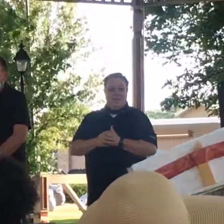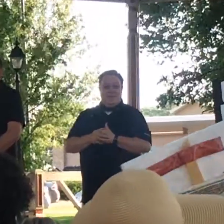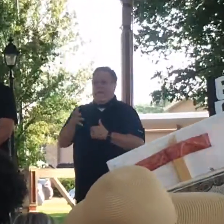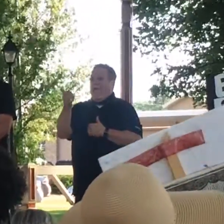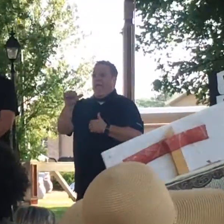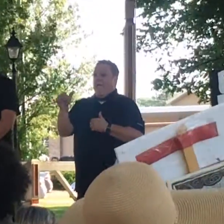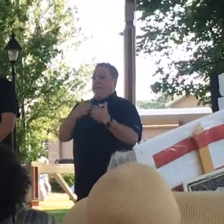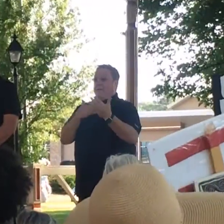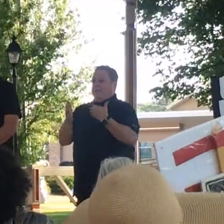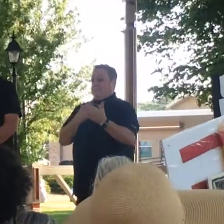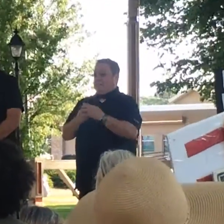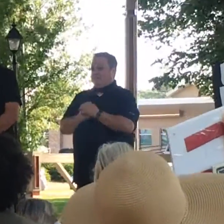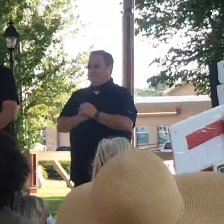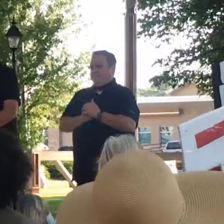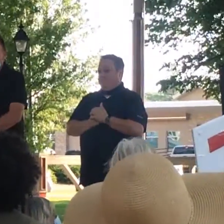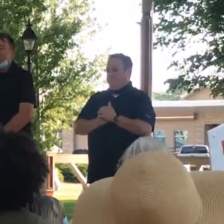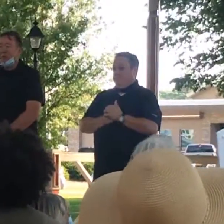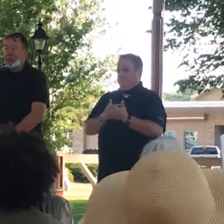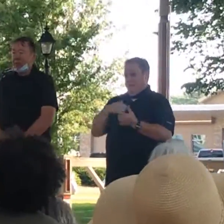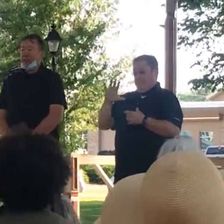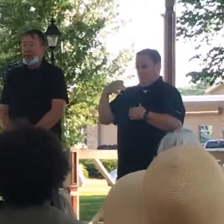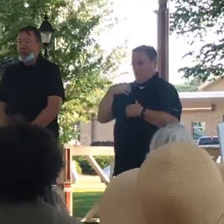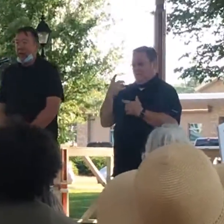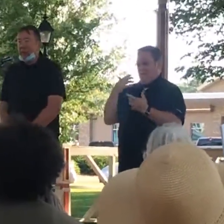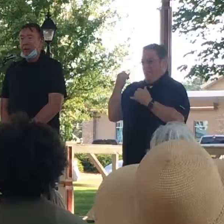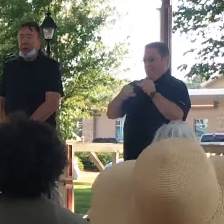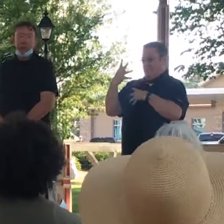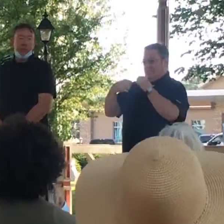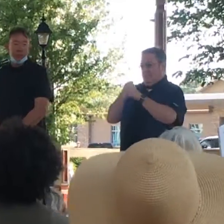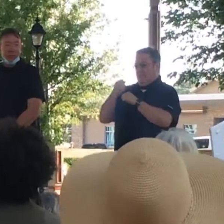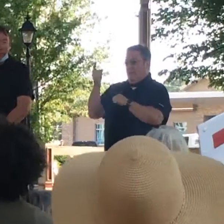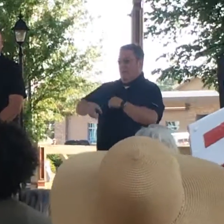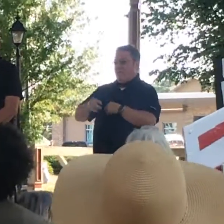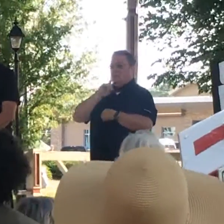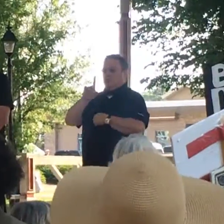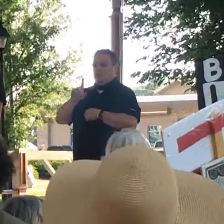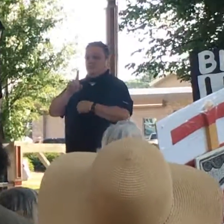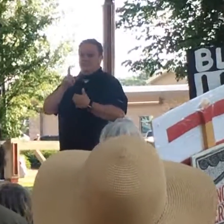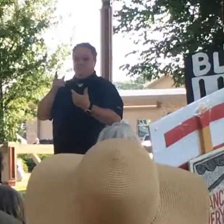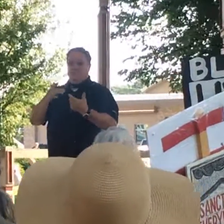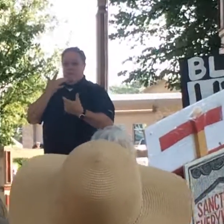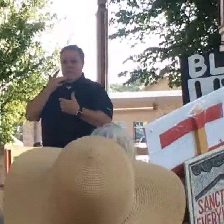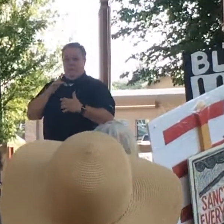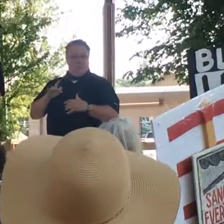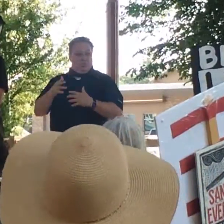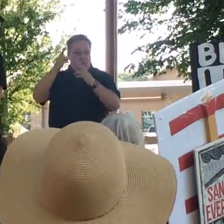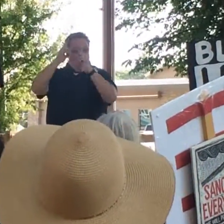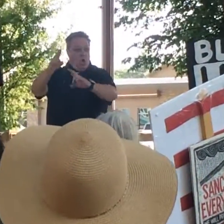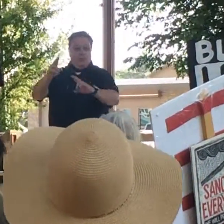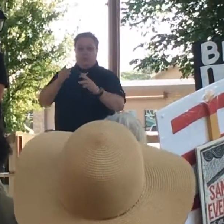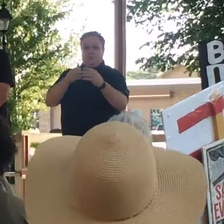At any rate, I've been your chief for the last year and a half, and it has truly been a privilege and an honor